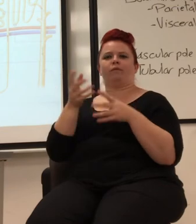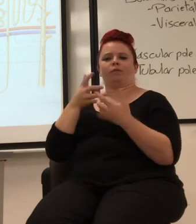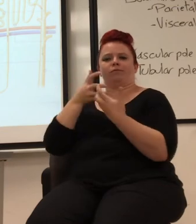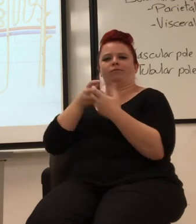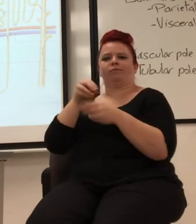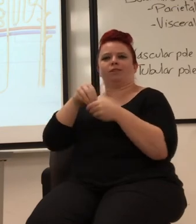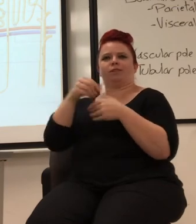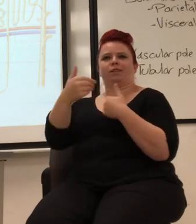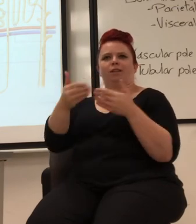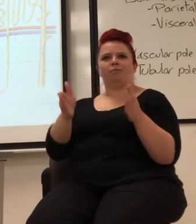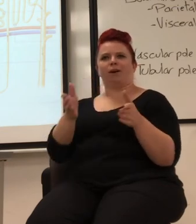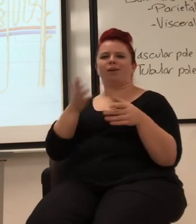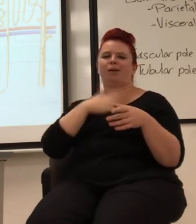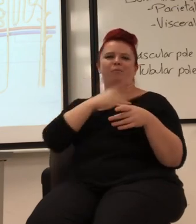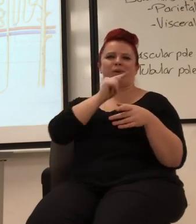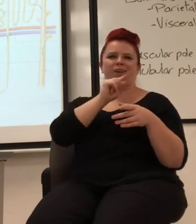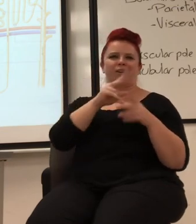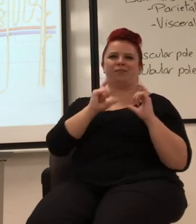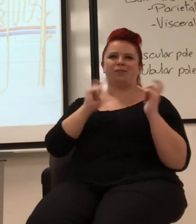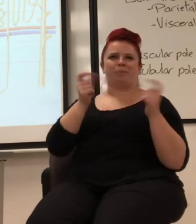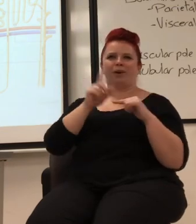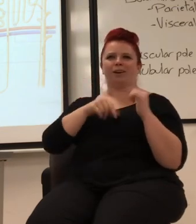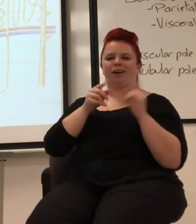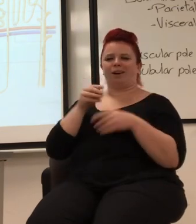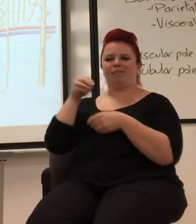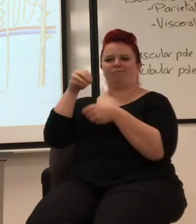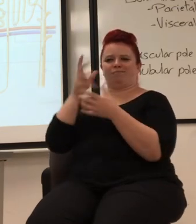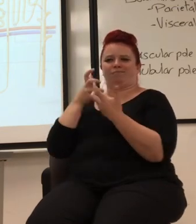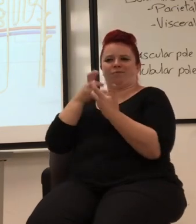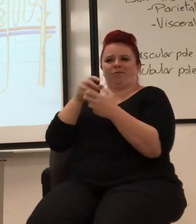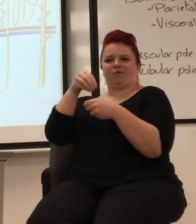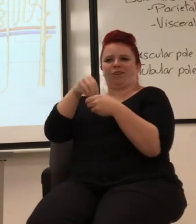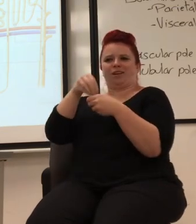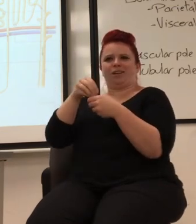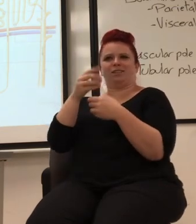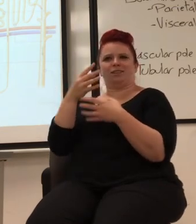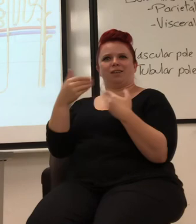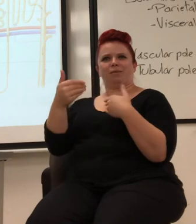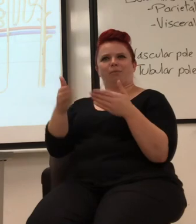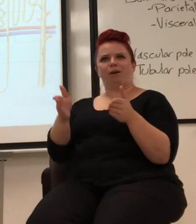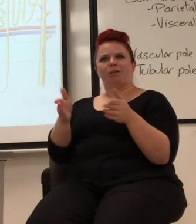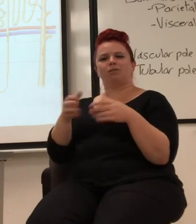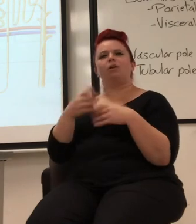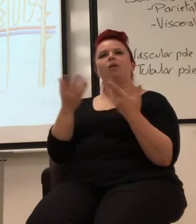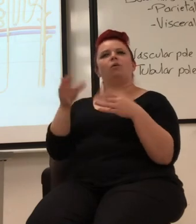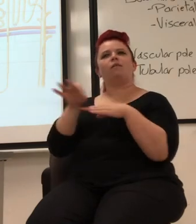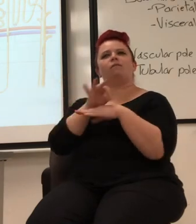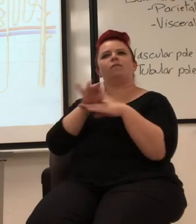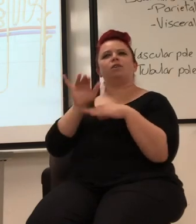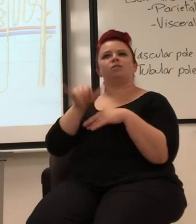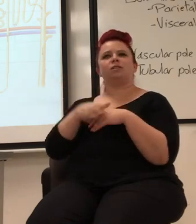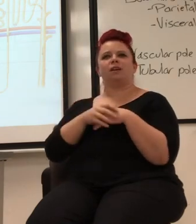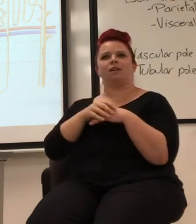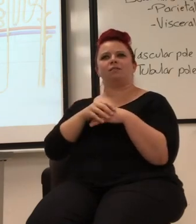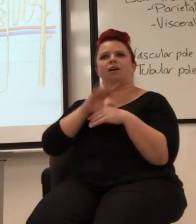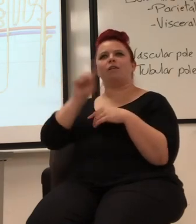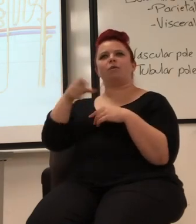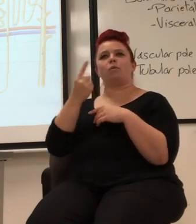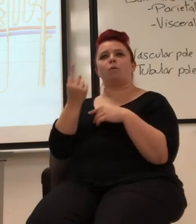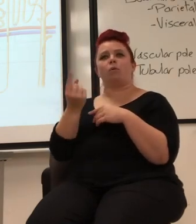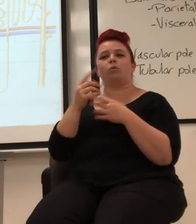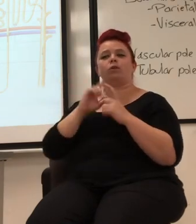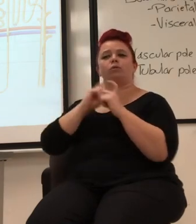big to fit in there. Things that only fit in the box I'm going to donate. What function is that?